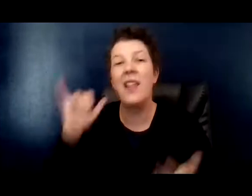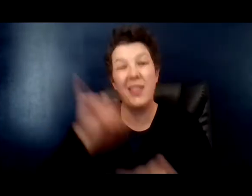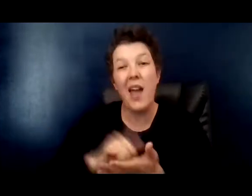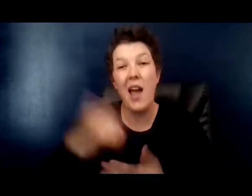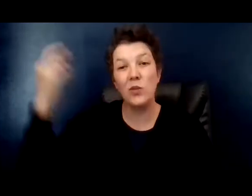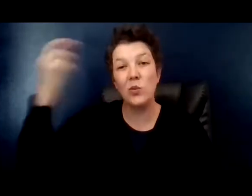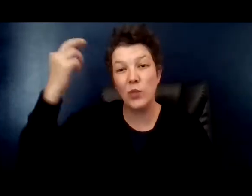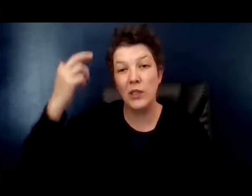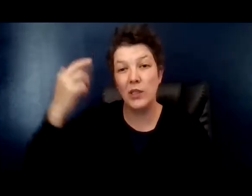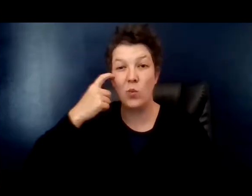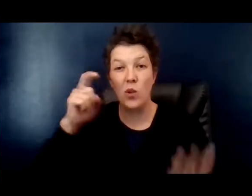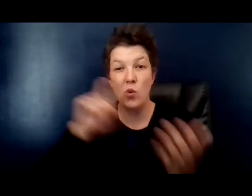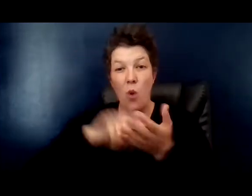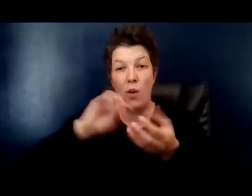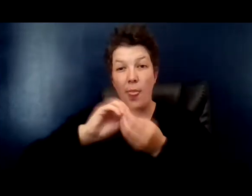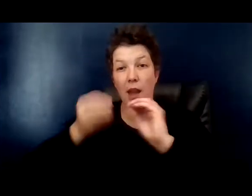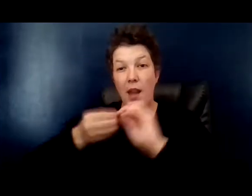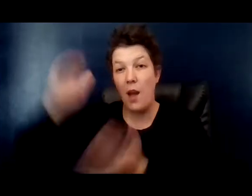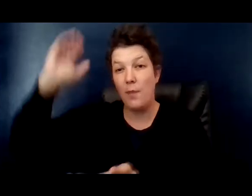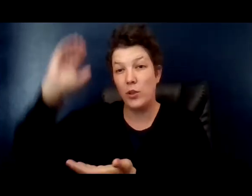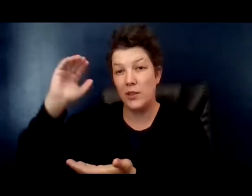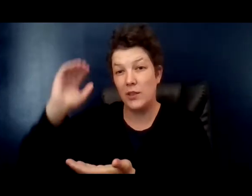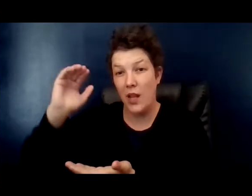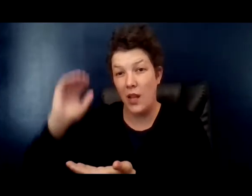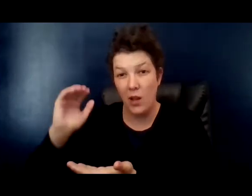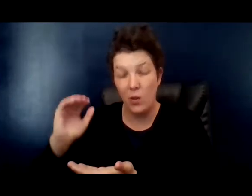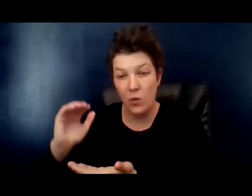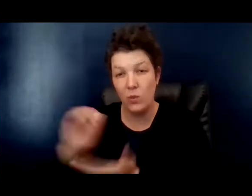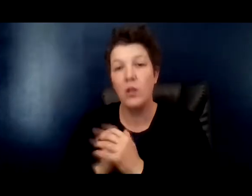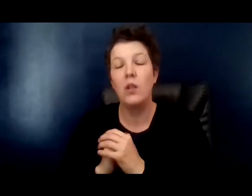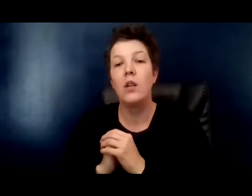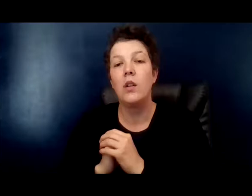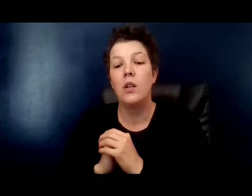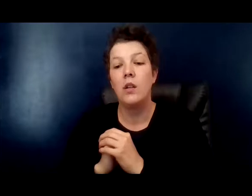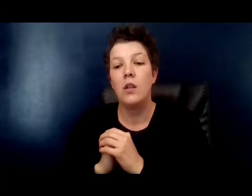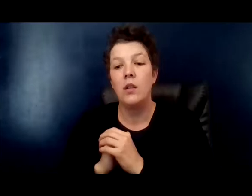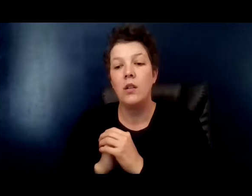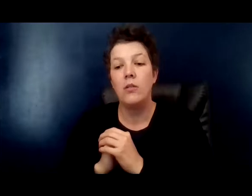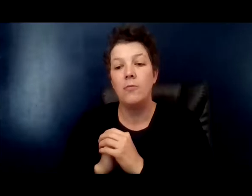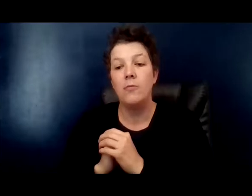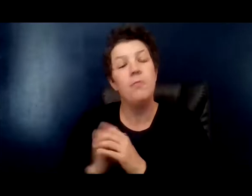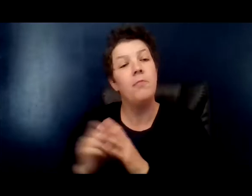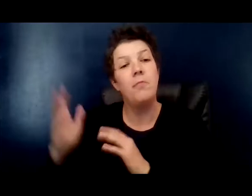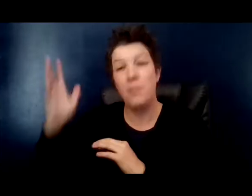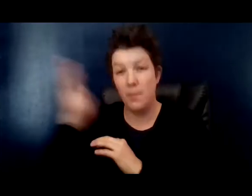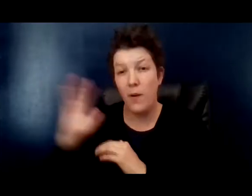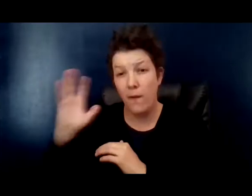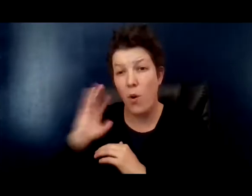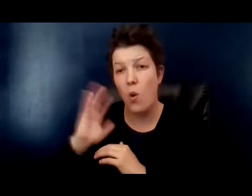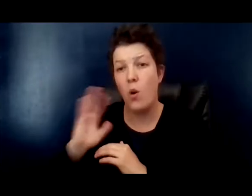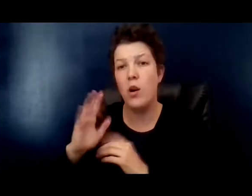don't dispute that, at the time when we had people shelter in place at